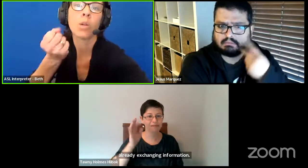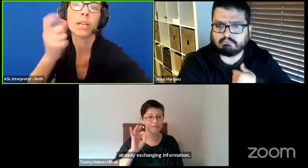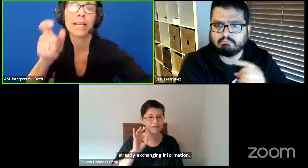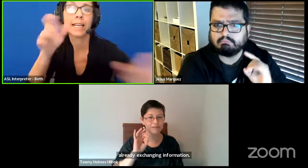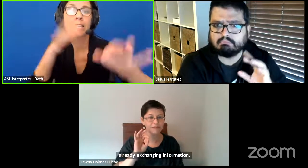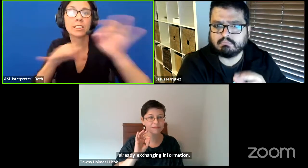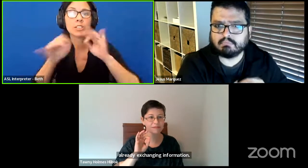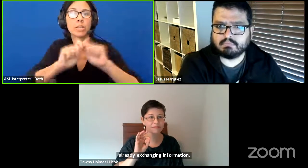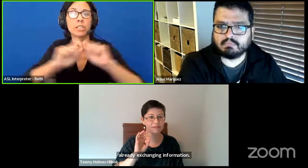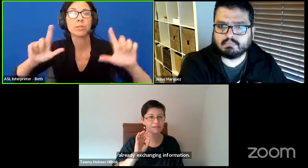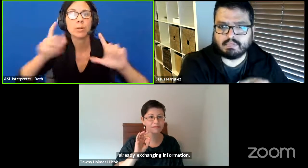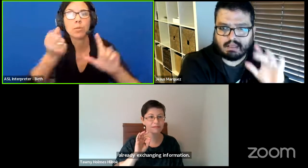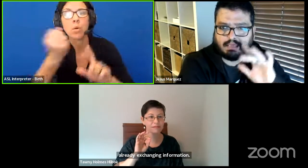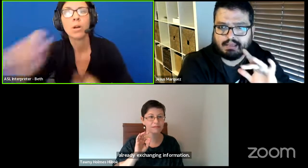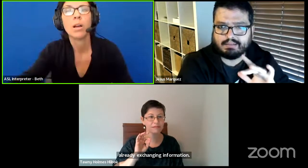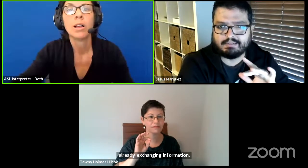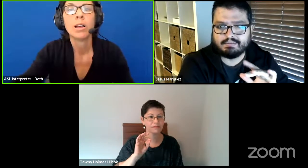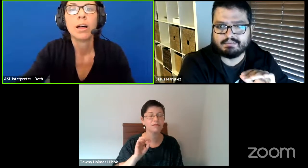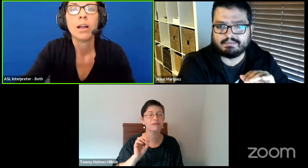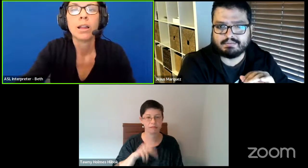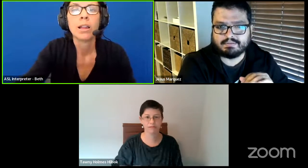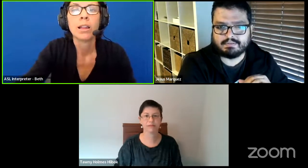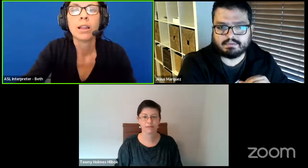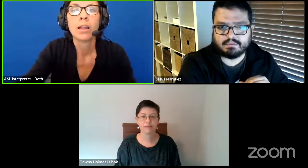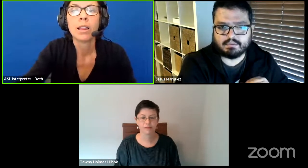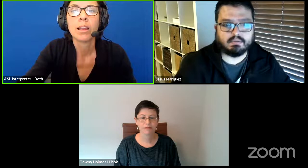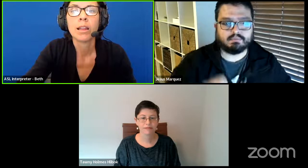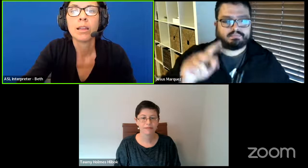Okay, hold on. I need to switch.